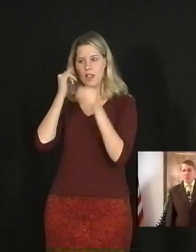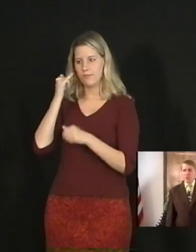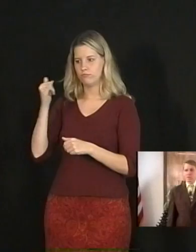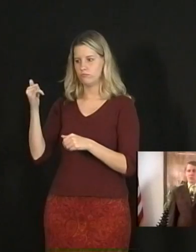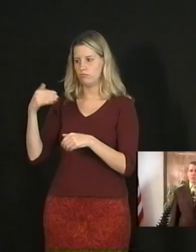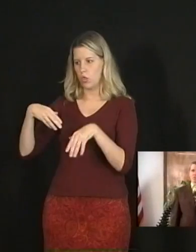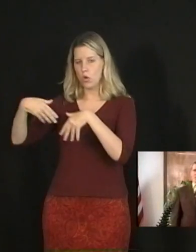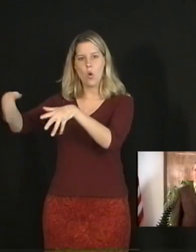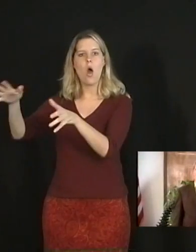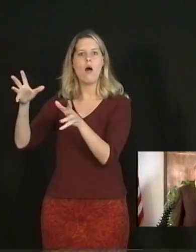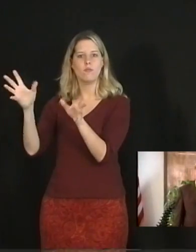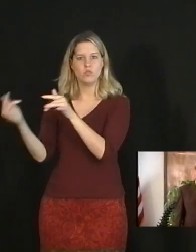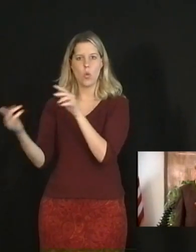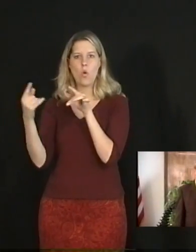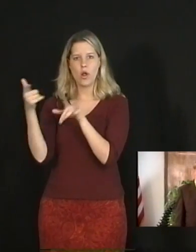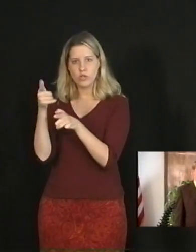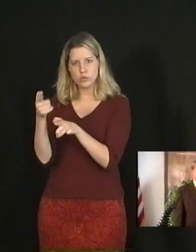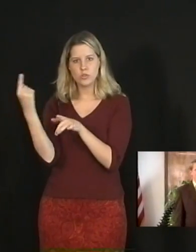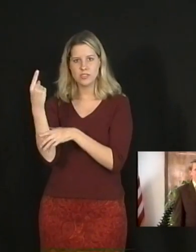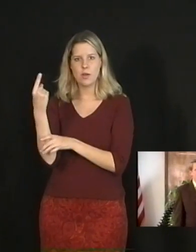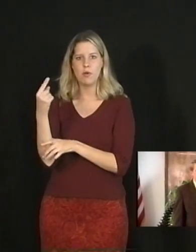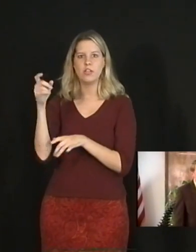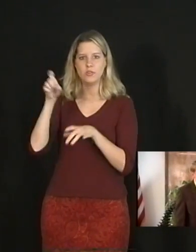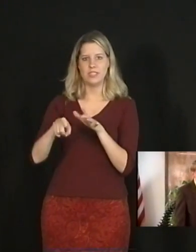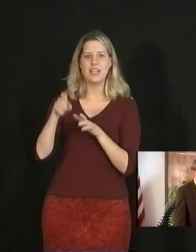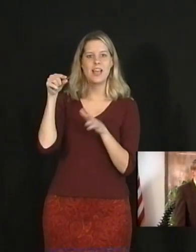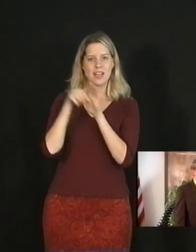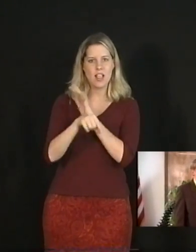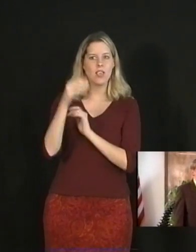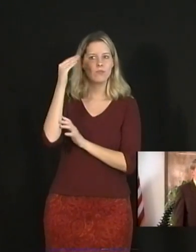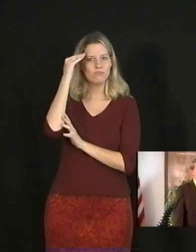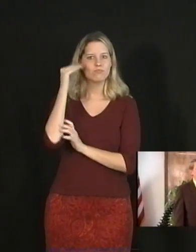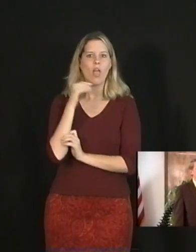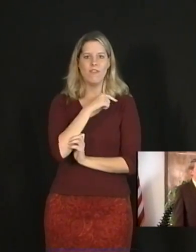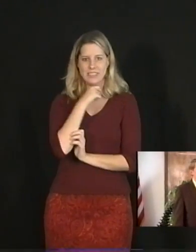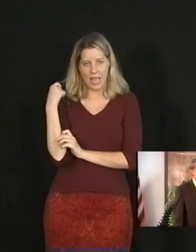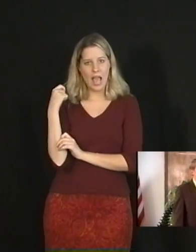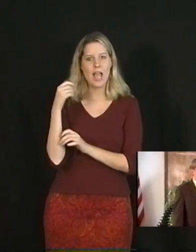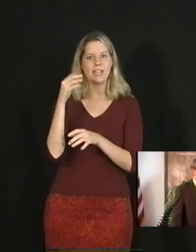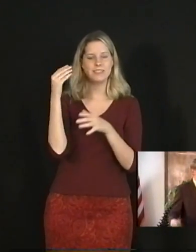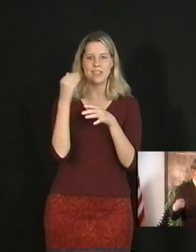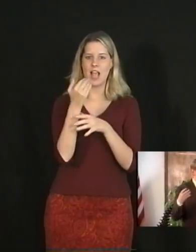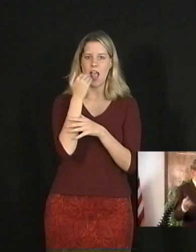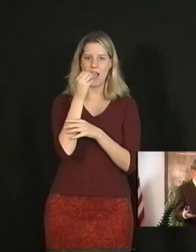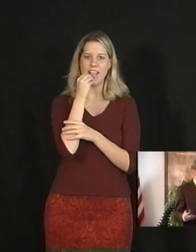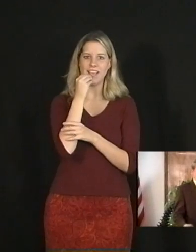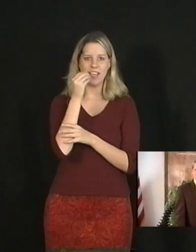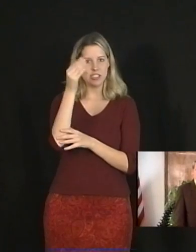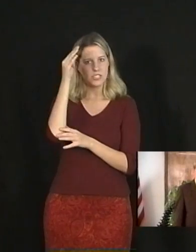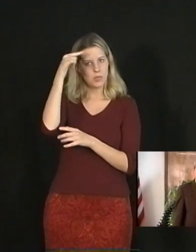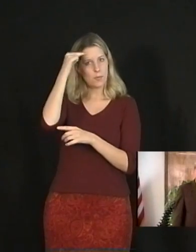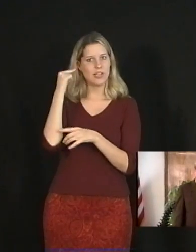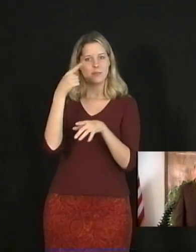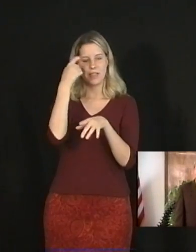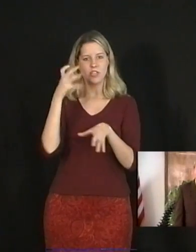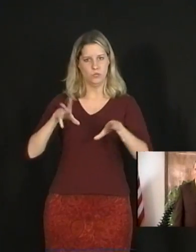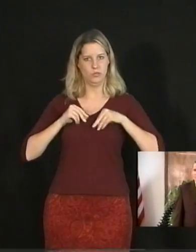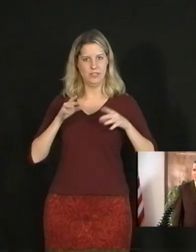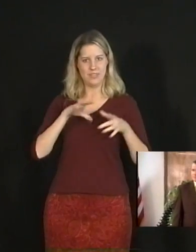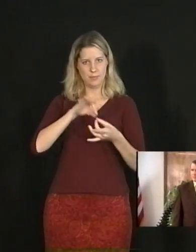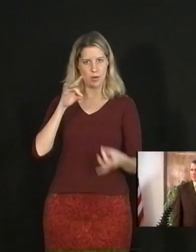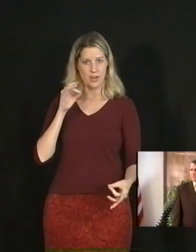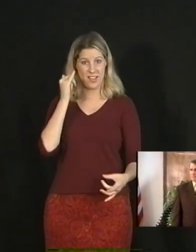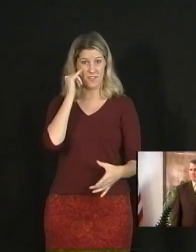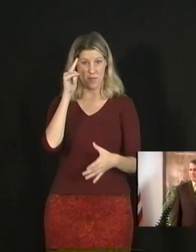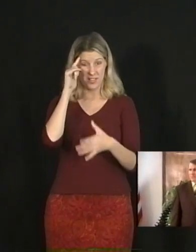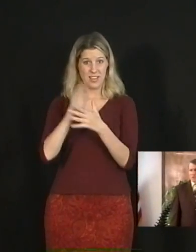if you go off to war and shoot somebody, you ought to kill him and cut off his head and eat the brains because you get his spirit. I mean, if you really believe that, guess what you're going to do when you go off to war?